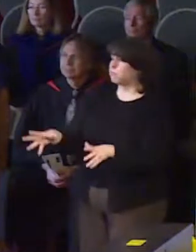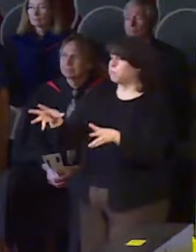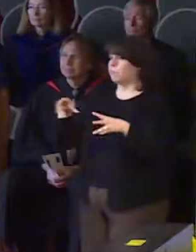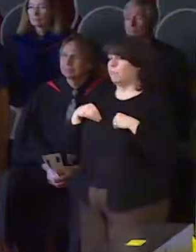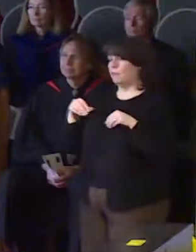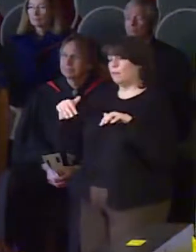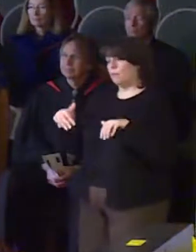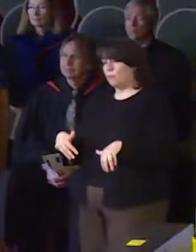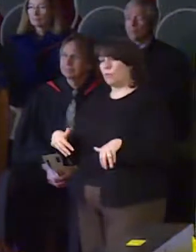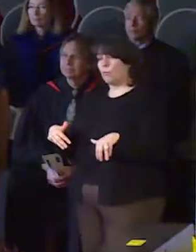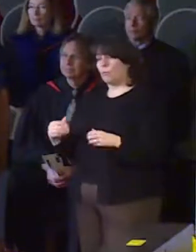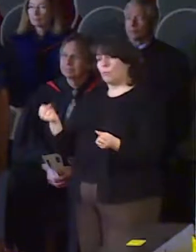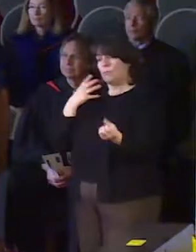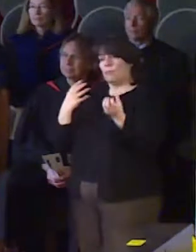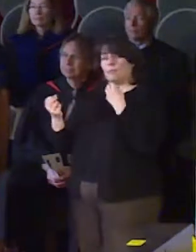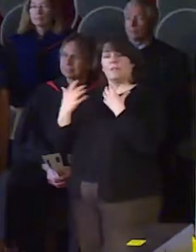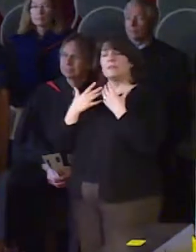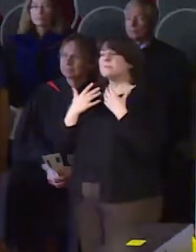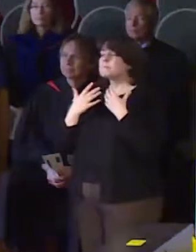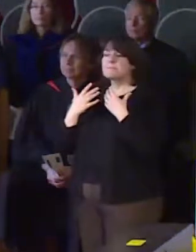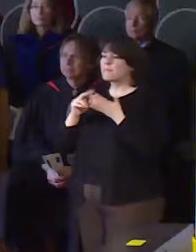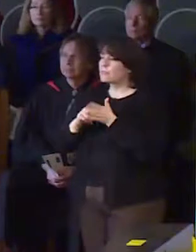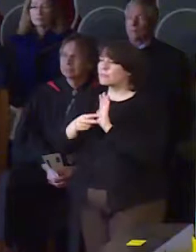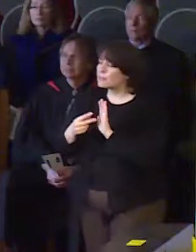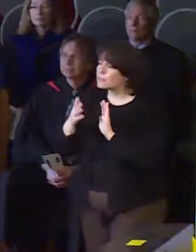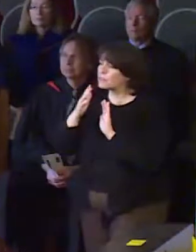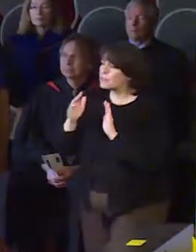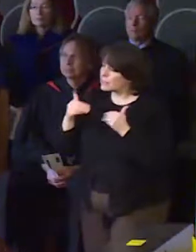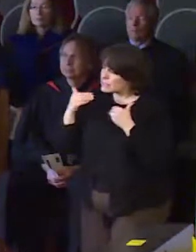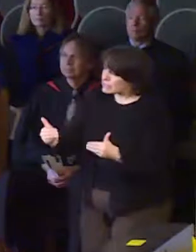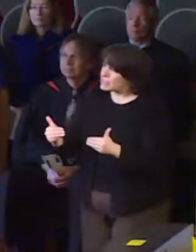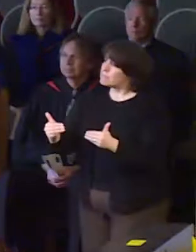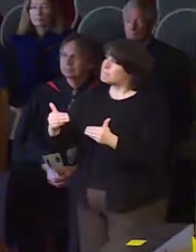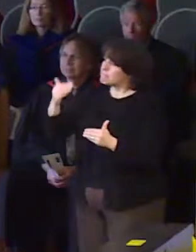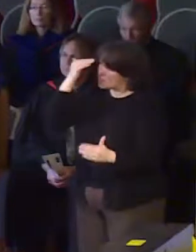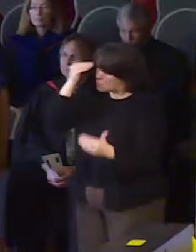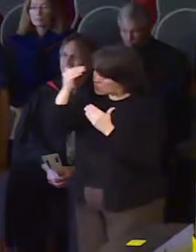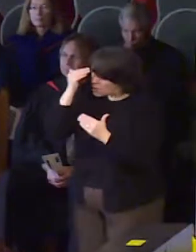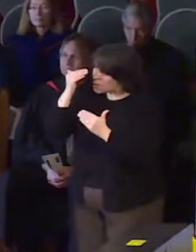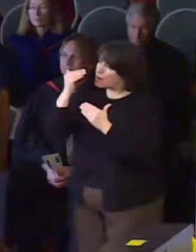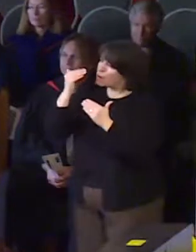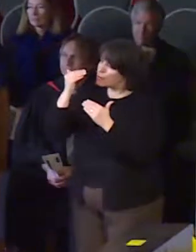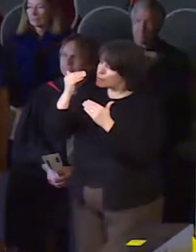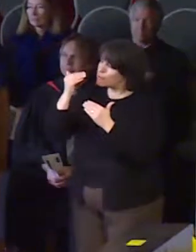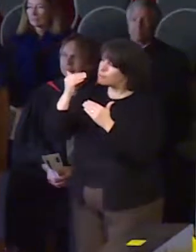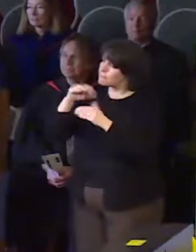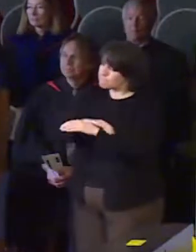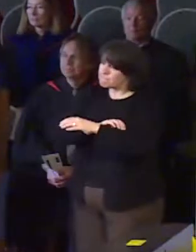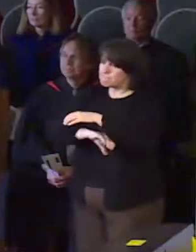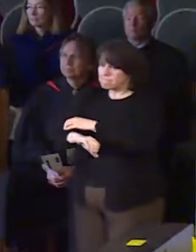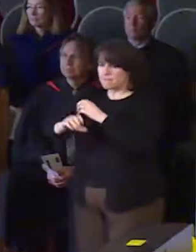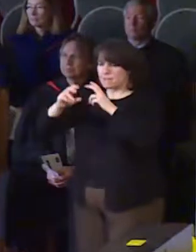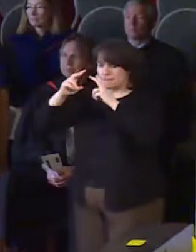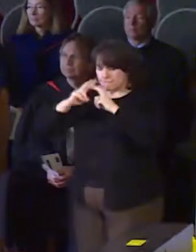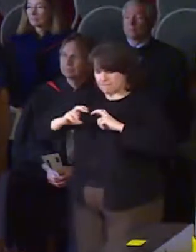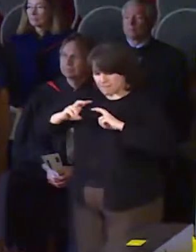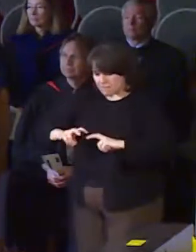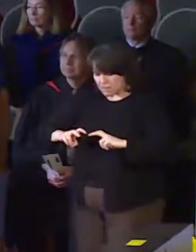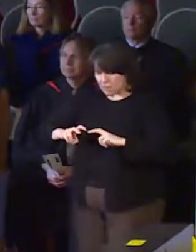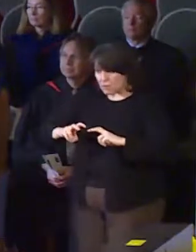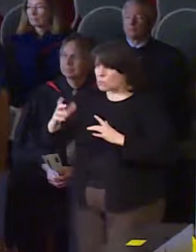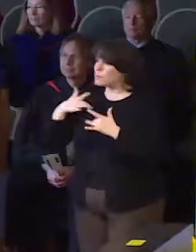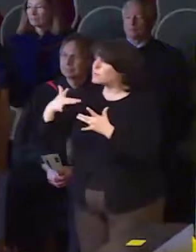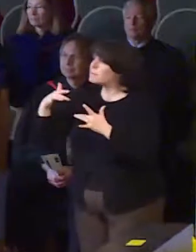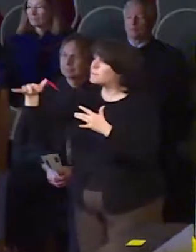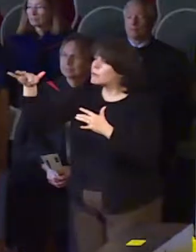habituation, passive habituation. I'm referring to the act of very consciously and deliberately redefining ourselves based on what is going